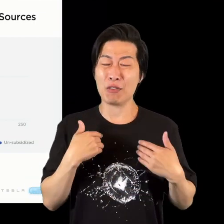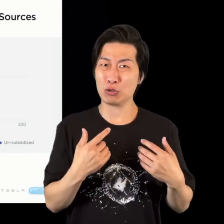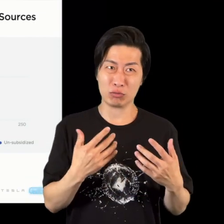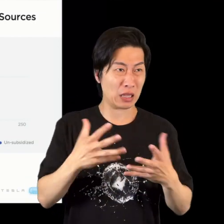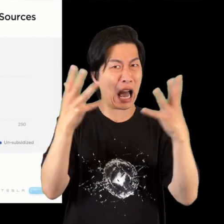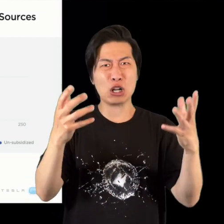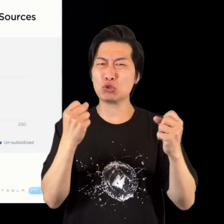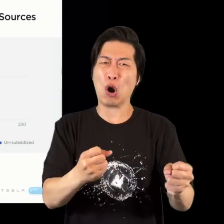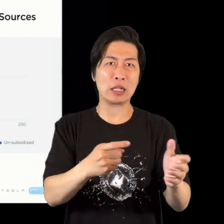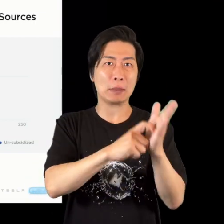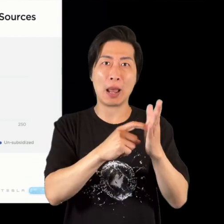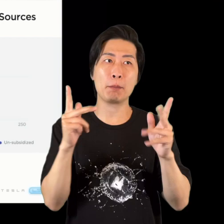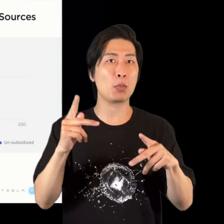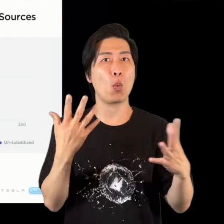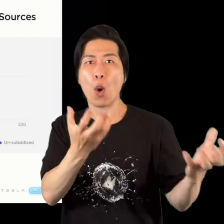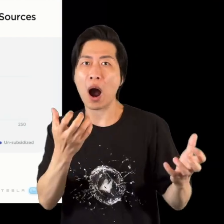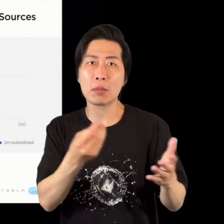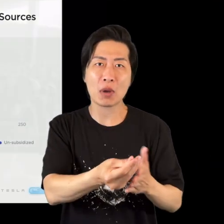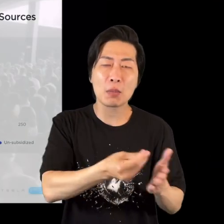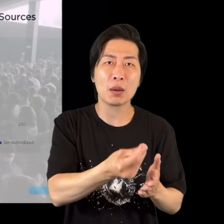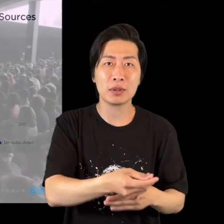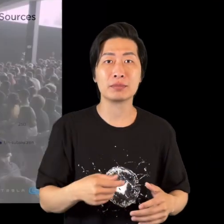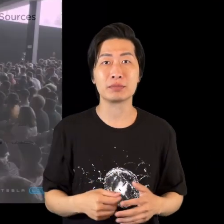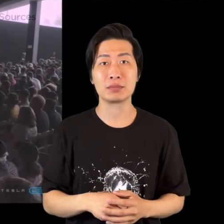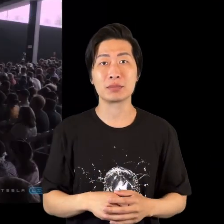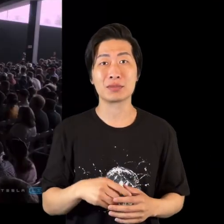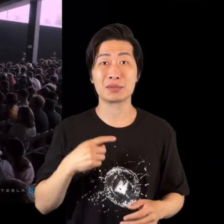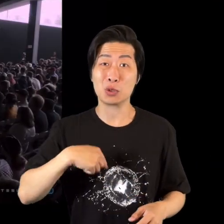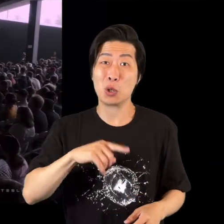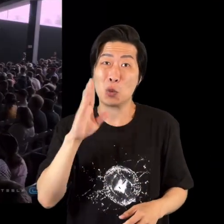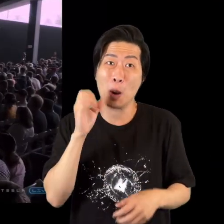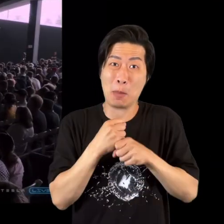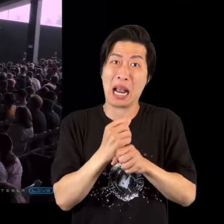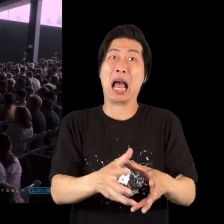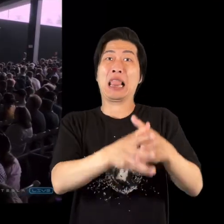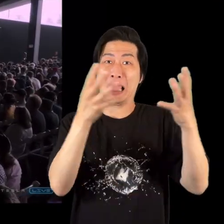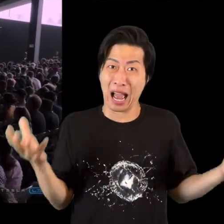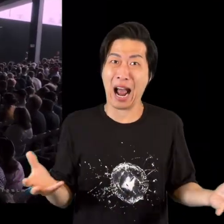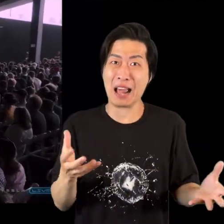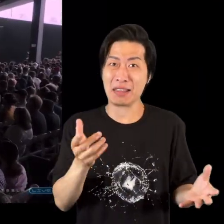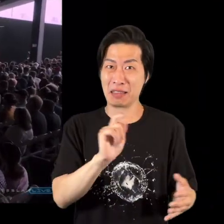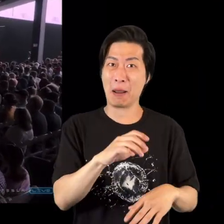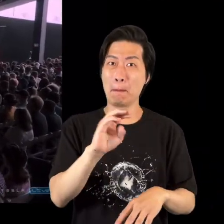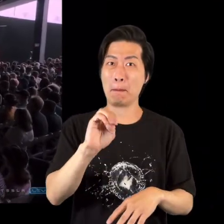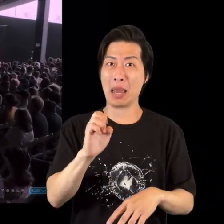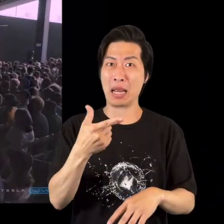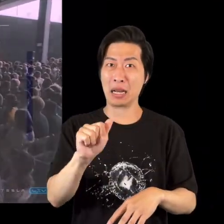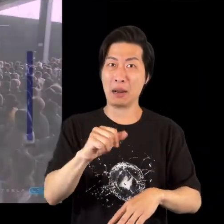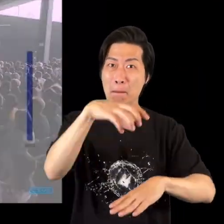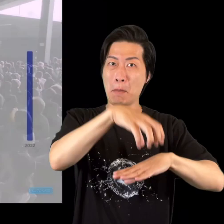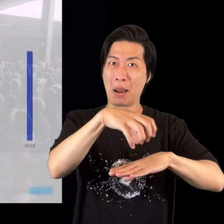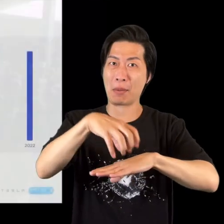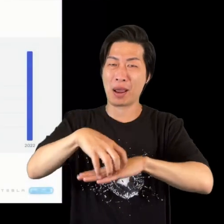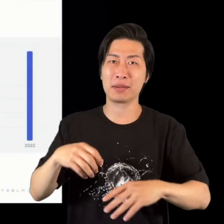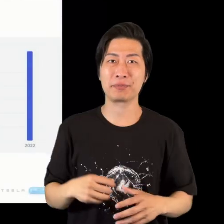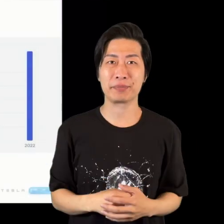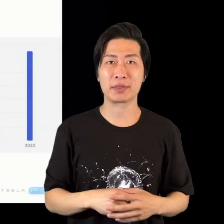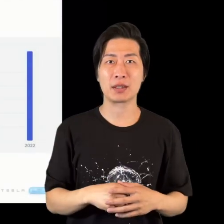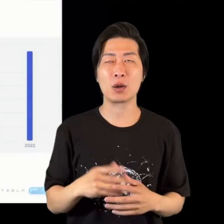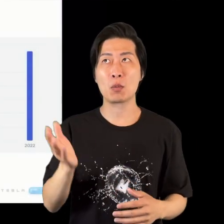and we're going to make a lot of them. So, and a while back, I predicted that the